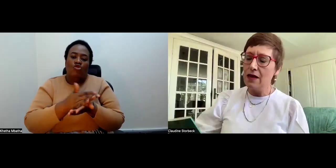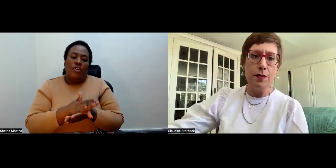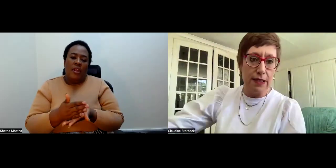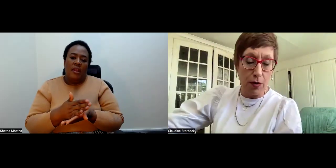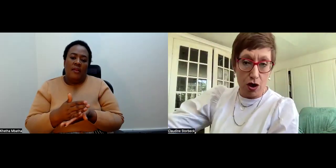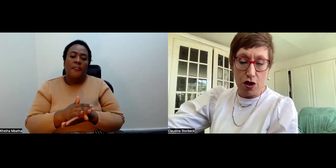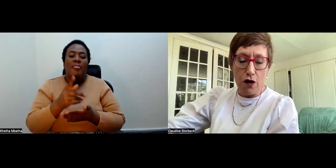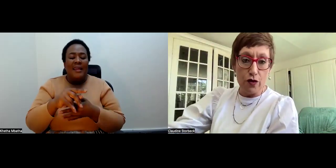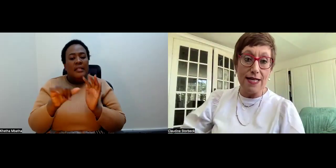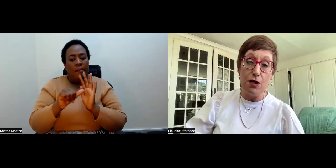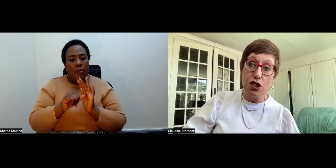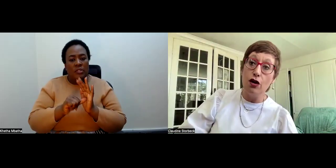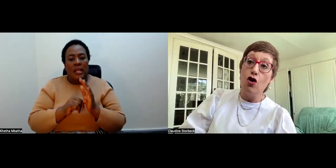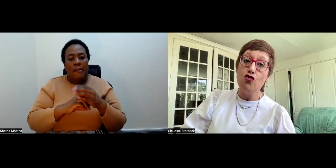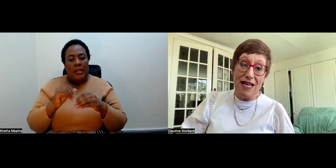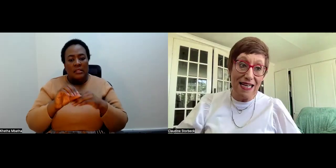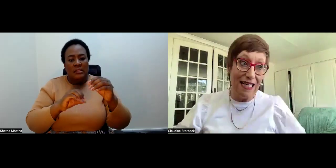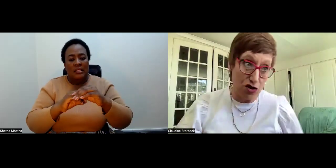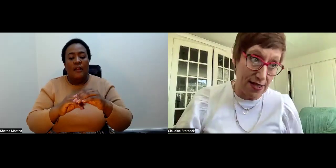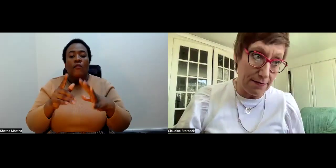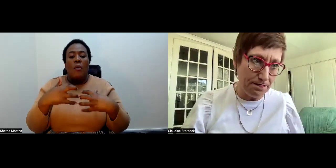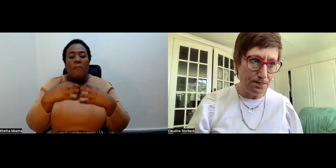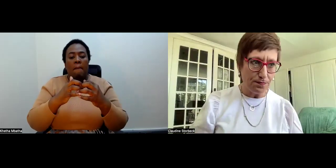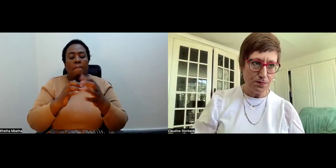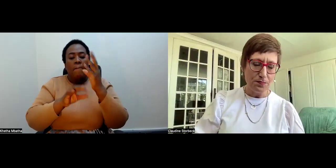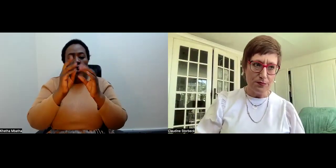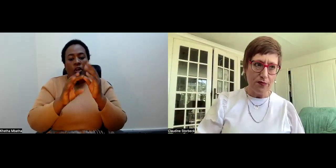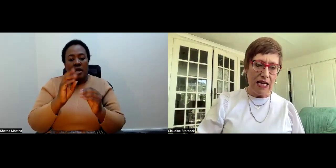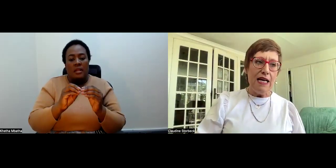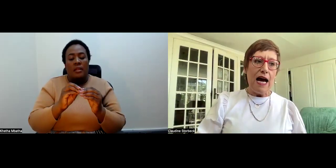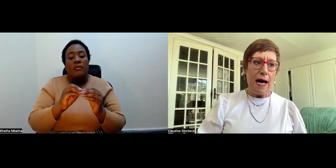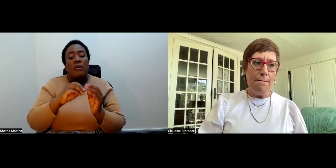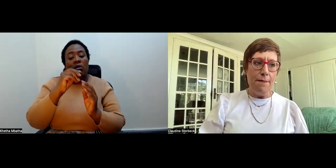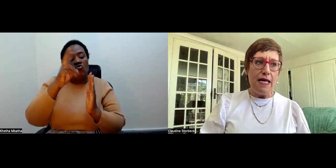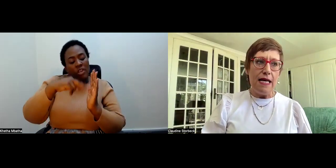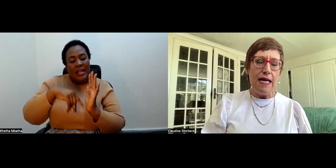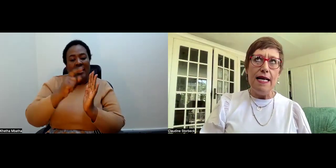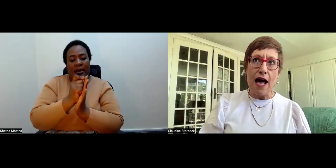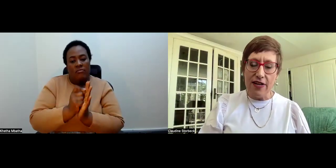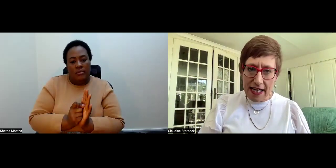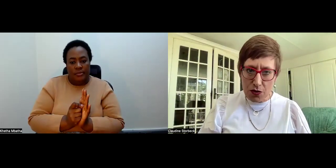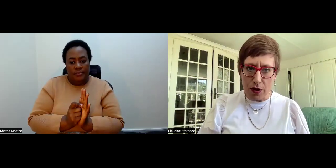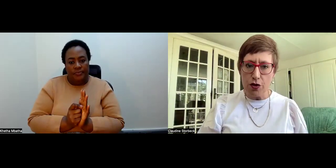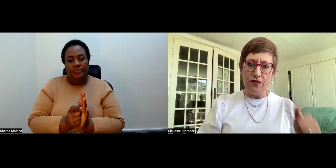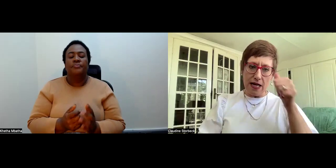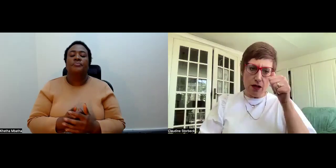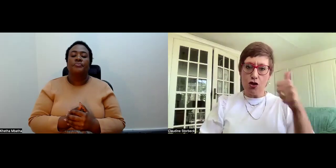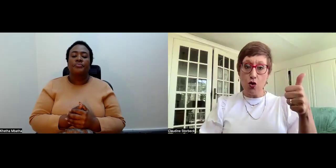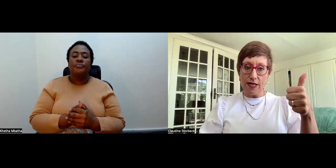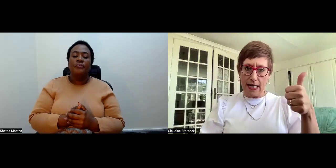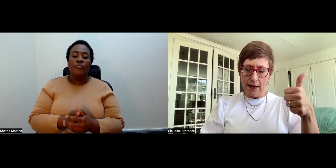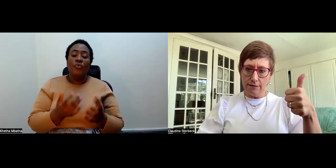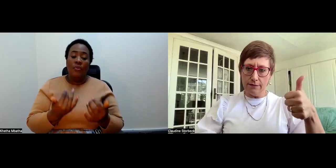fundamental building blocks for establishing reading and literacy. Now the next one, so we've